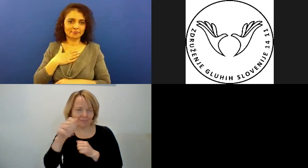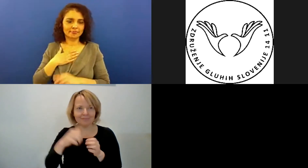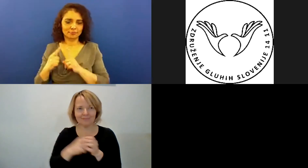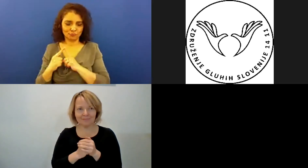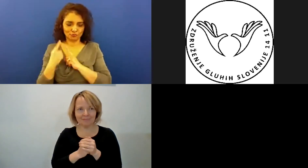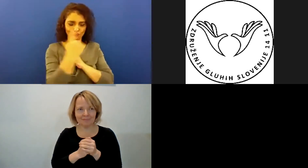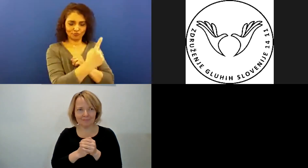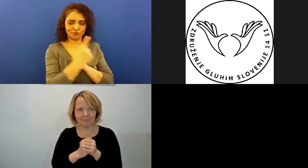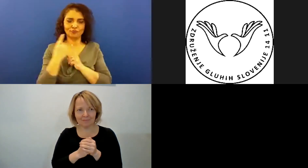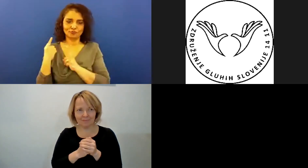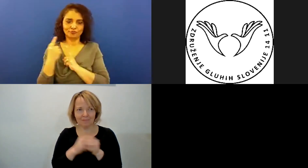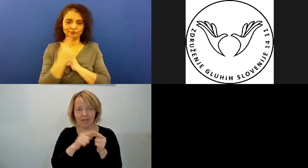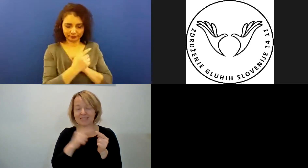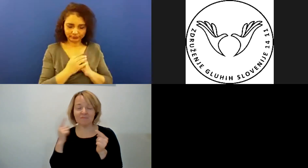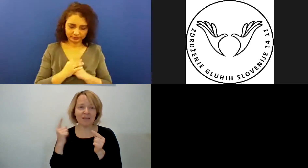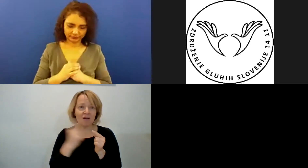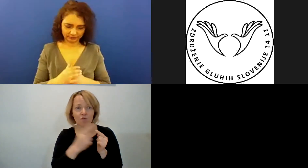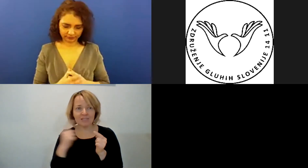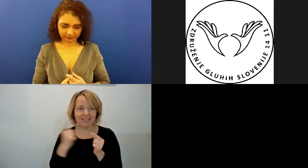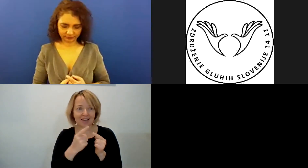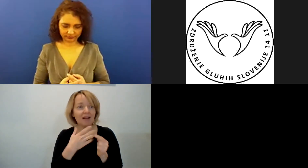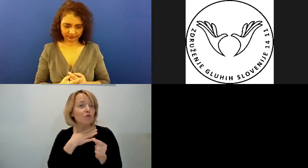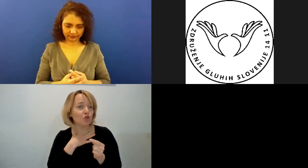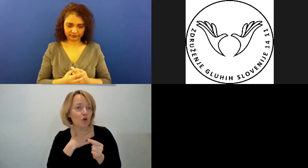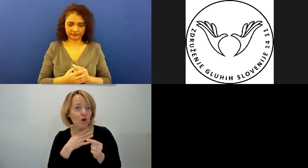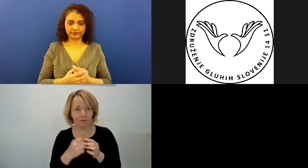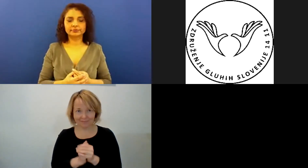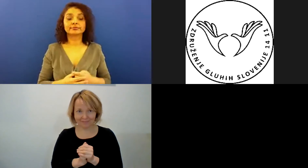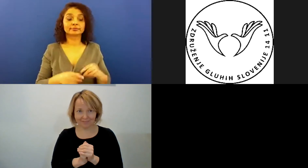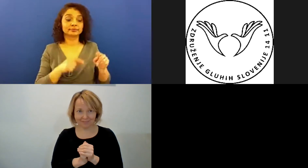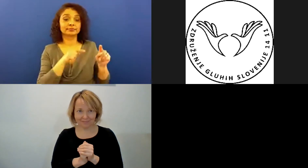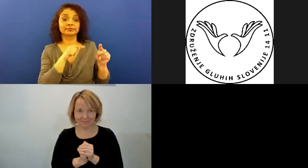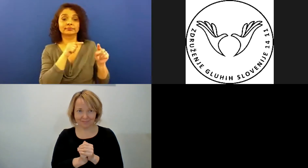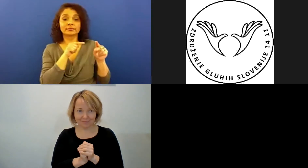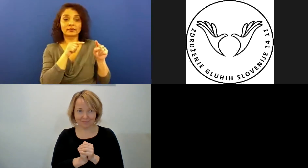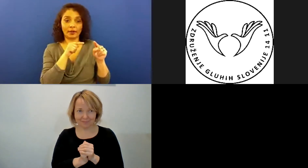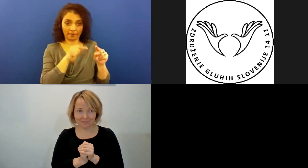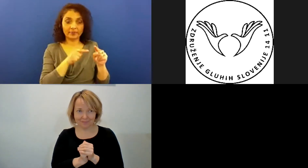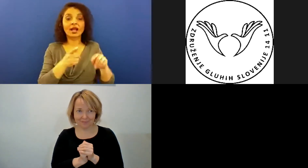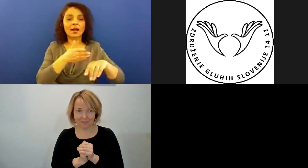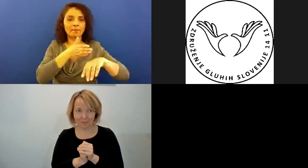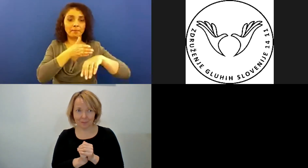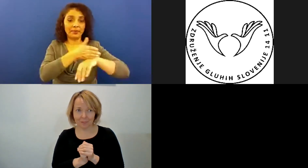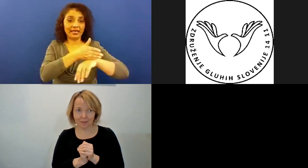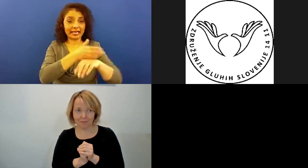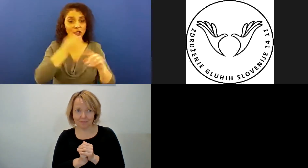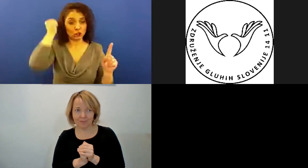I was born in a city called Peja, so I traveled back and forth to school,